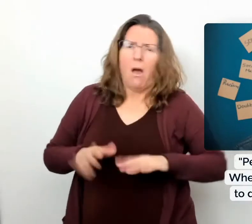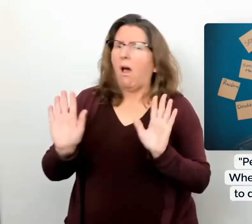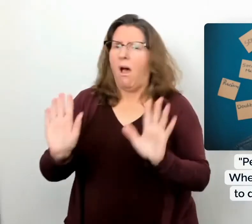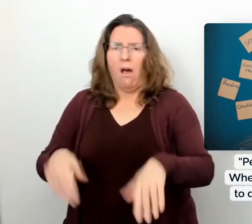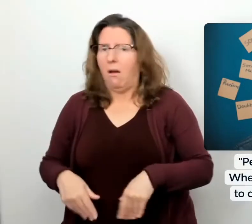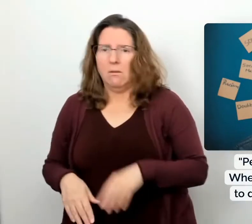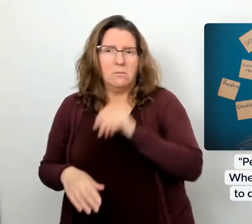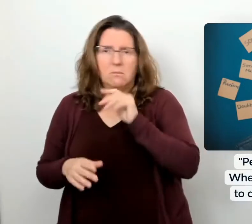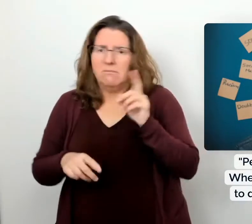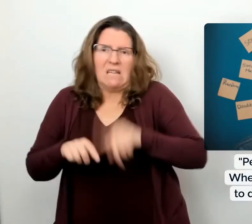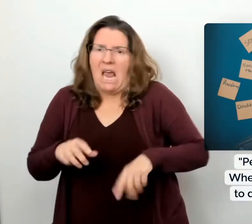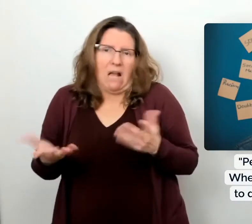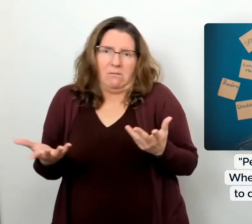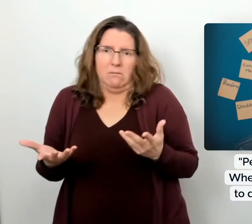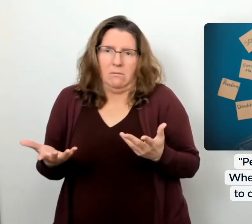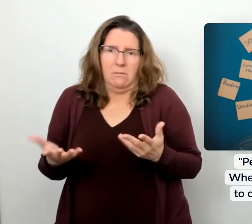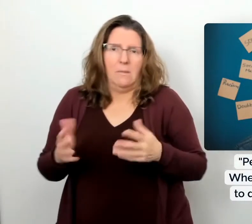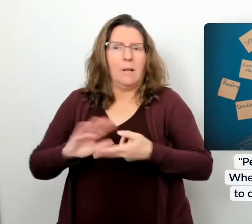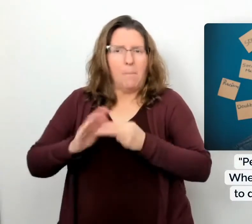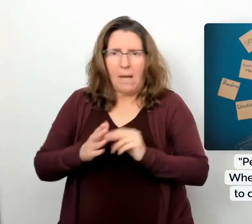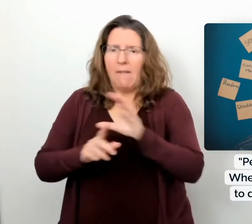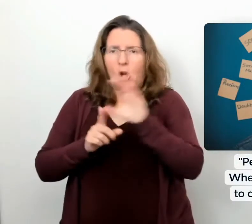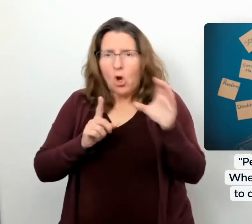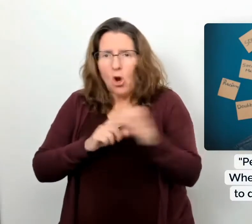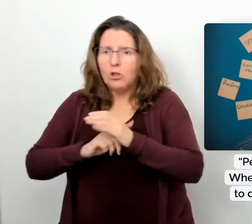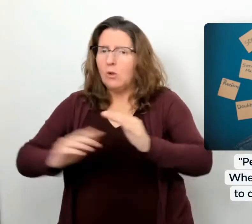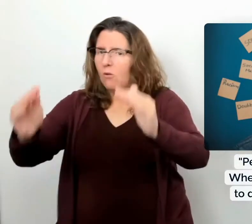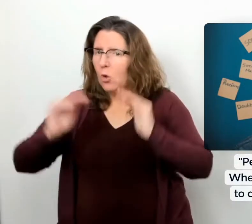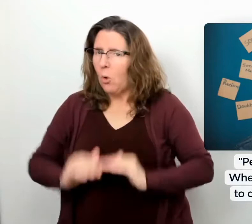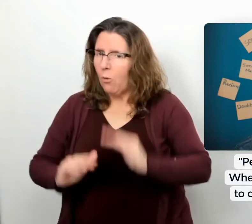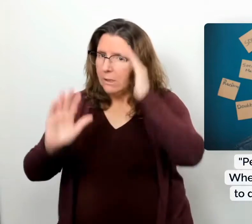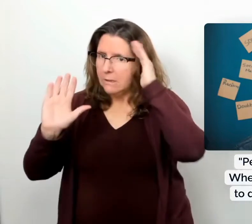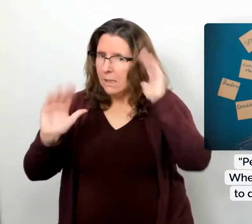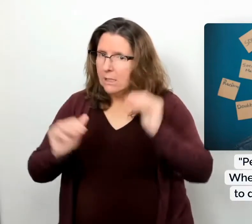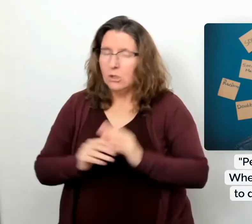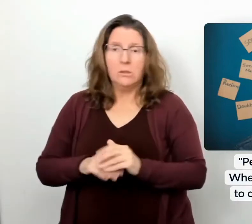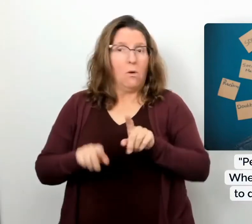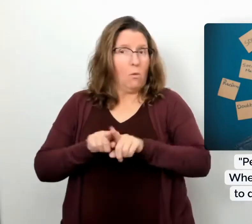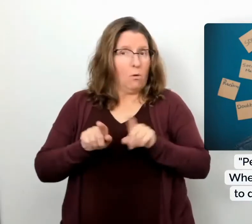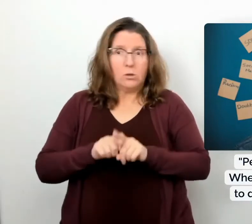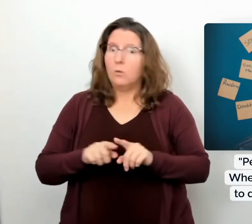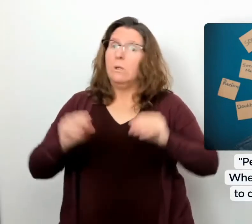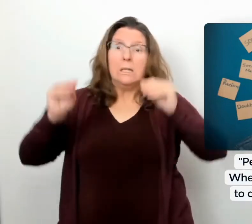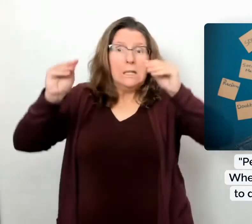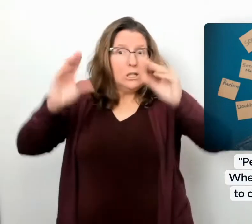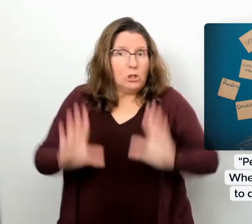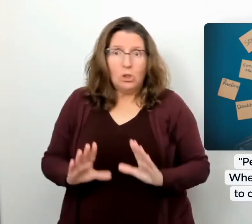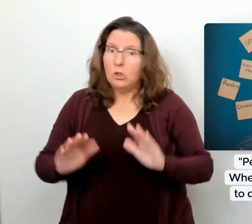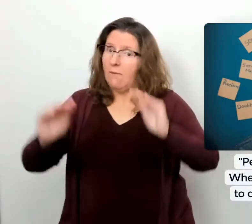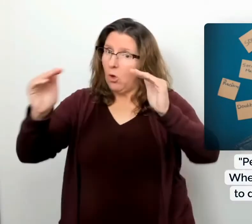house. Just let them spend time on whatever they want. It comes from a culture of low expectations for